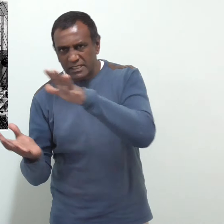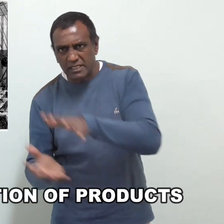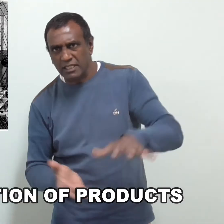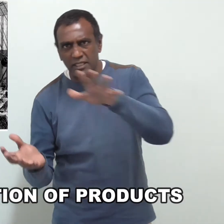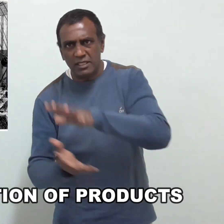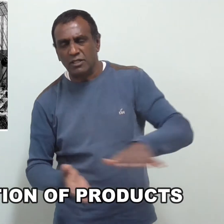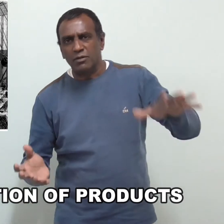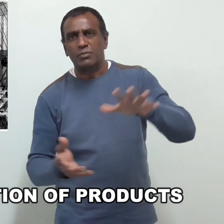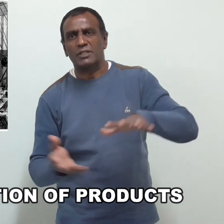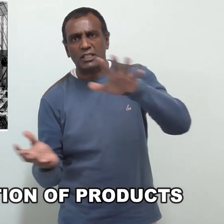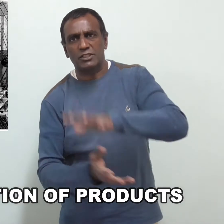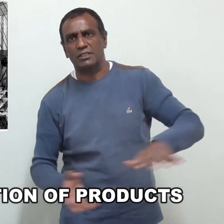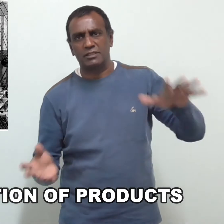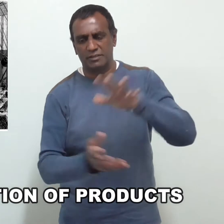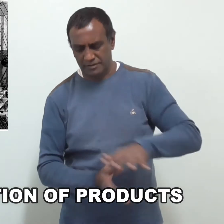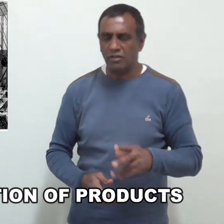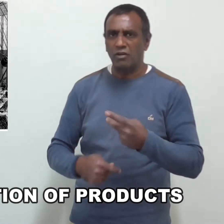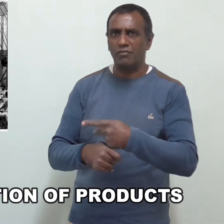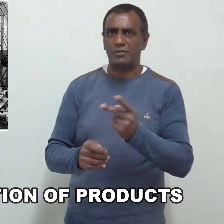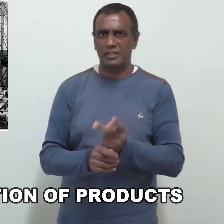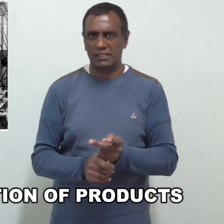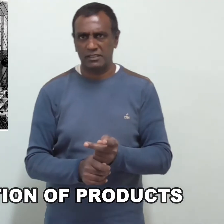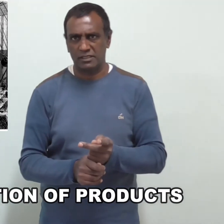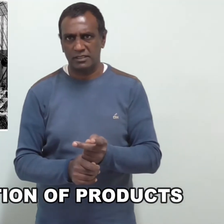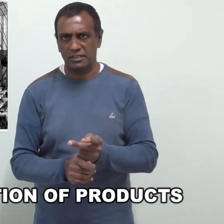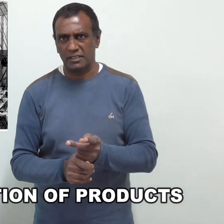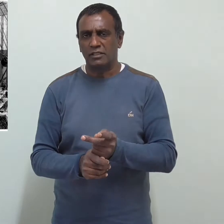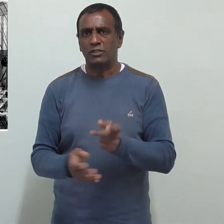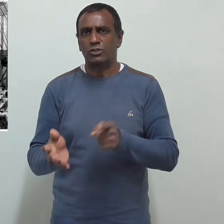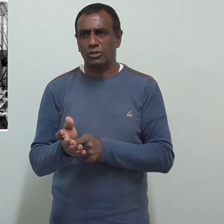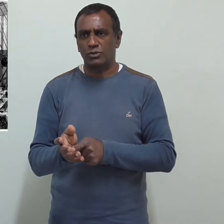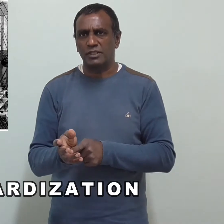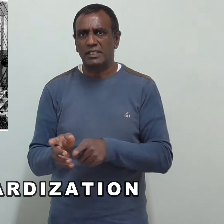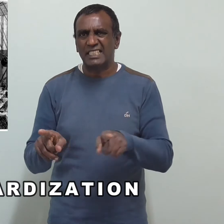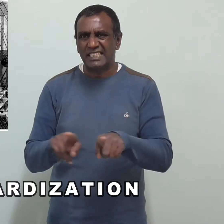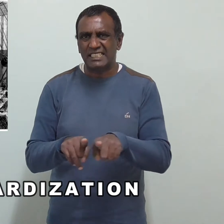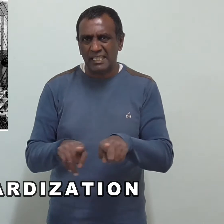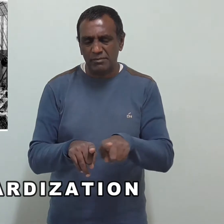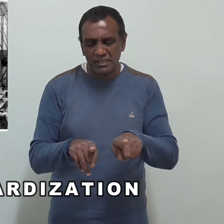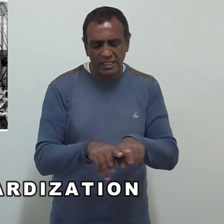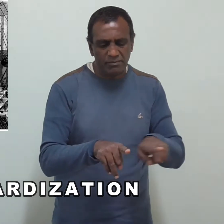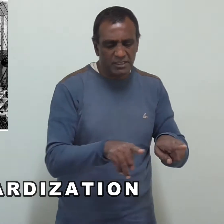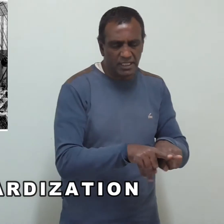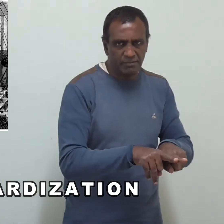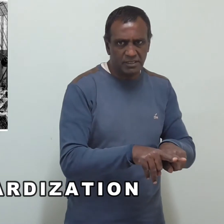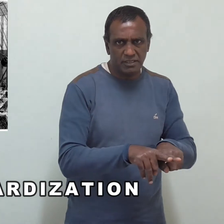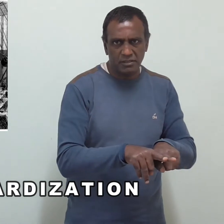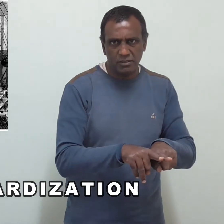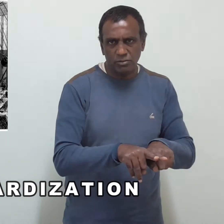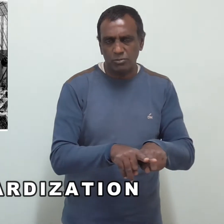mass production of products showed the sameness,